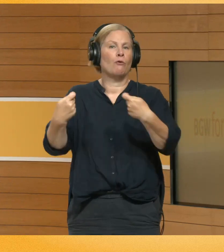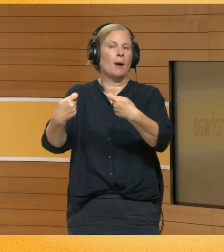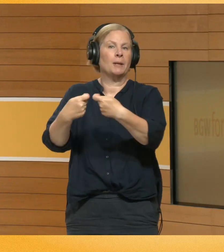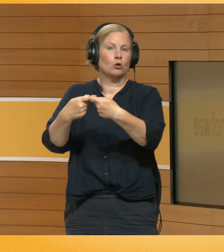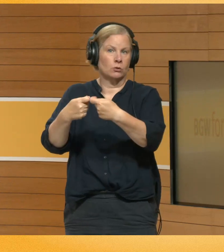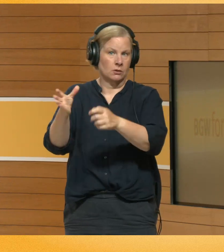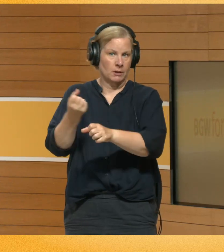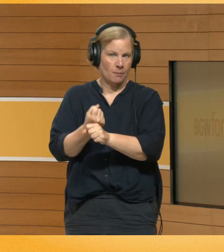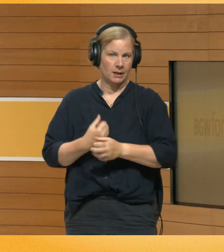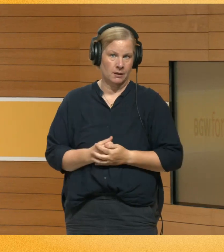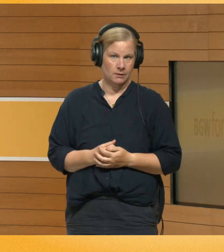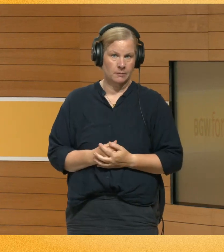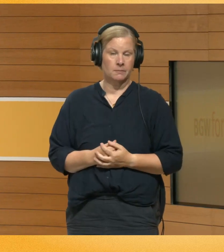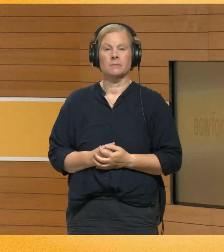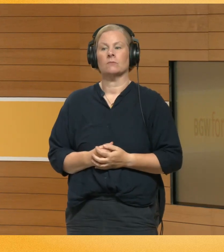health service.